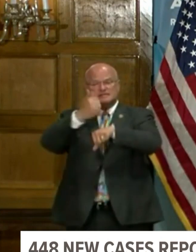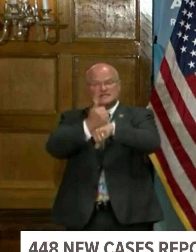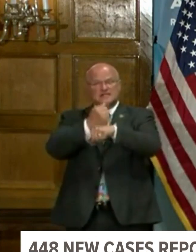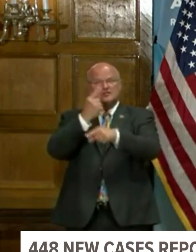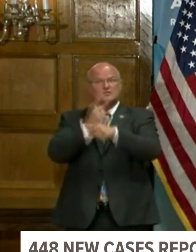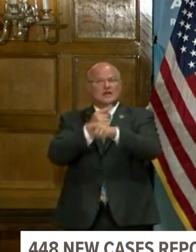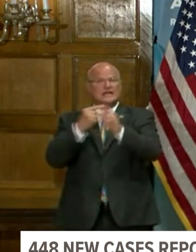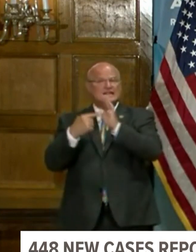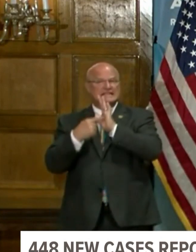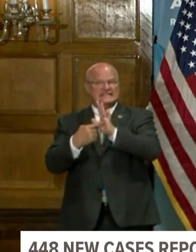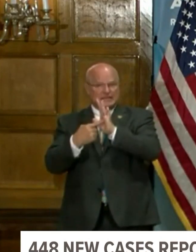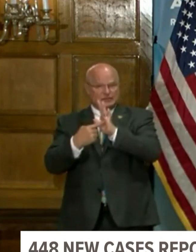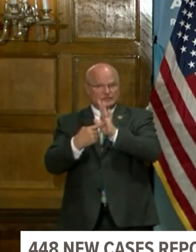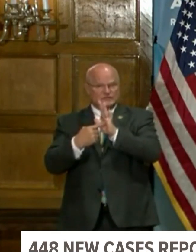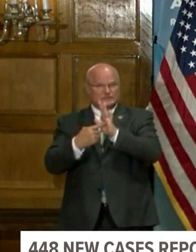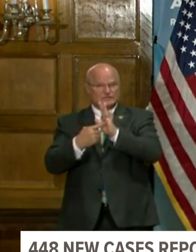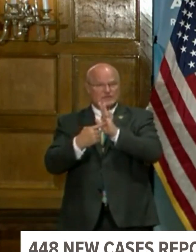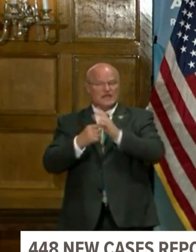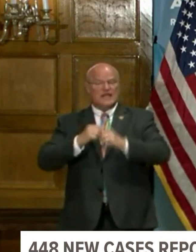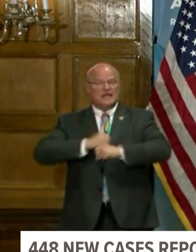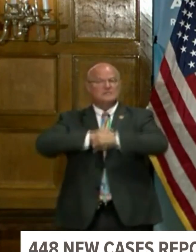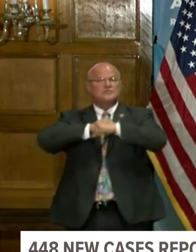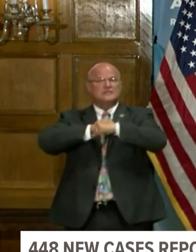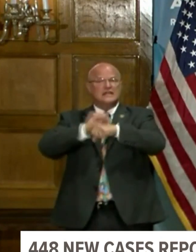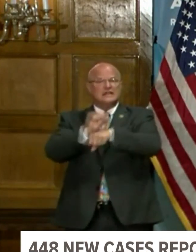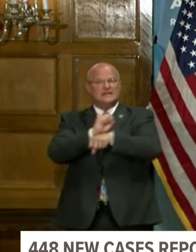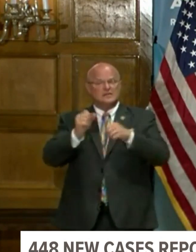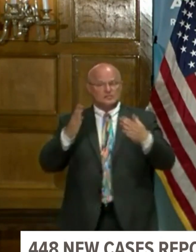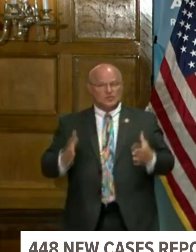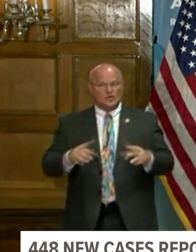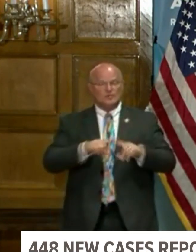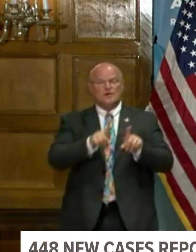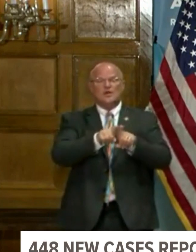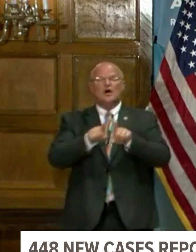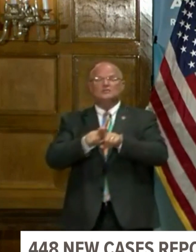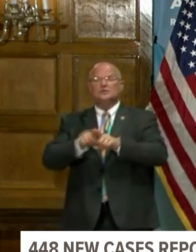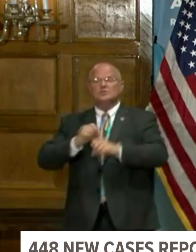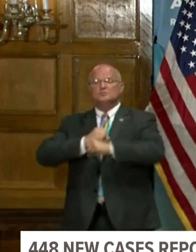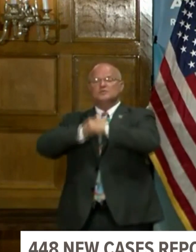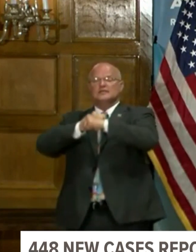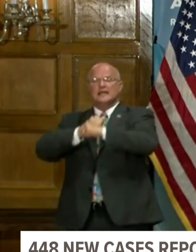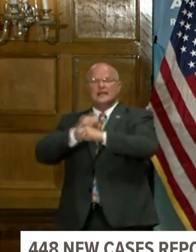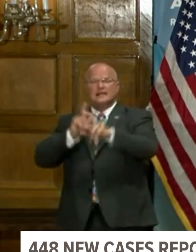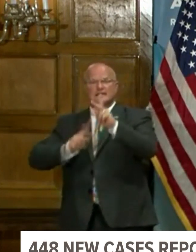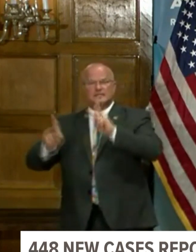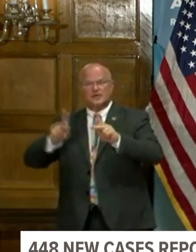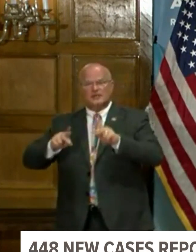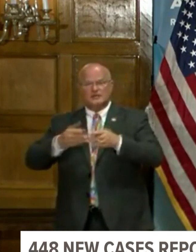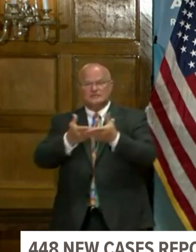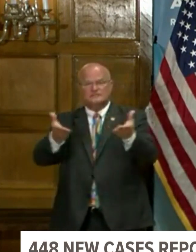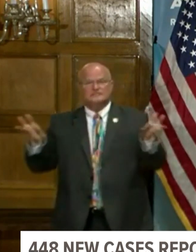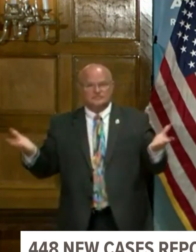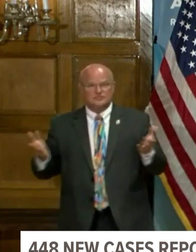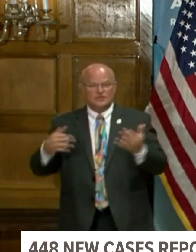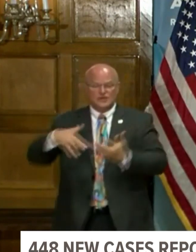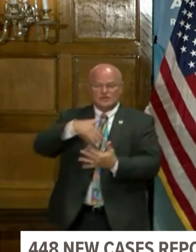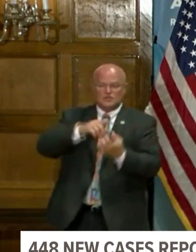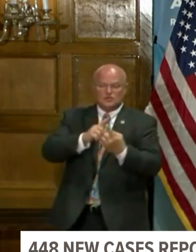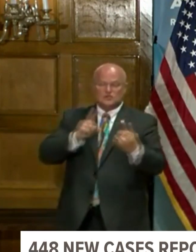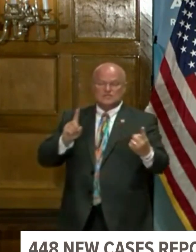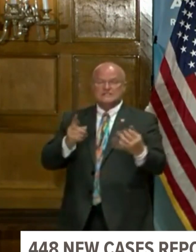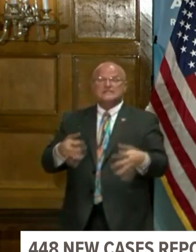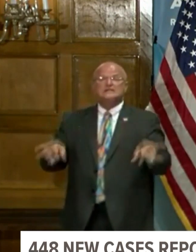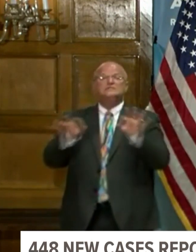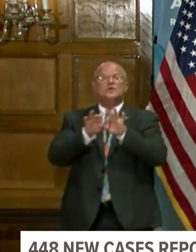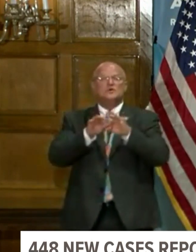right example in that regard, to protect their employees, but also to protect the public, and social distancing and the importance of